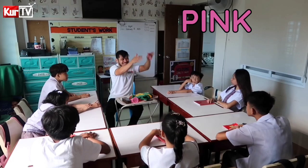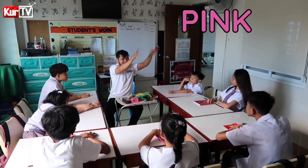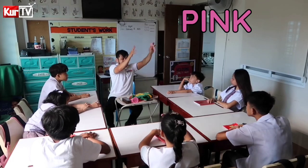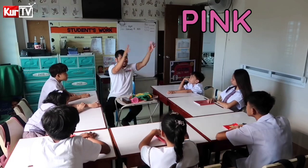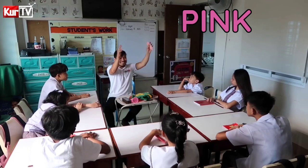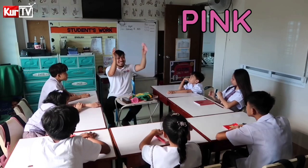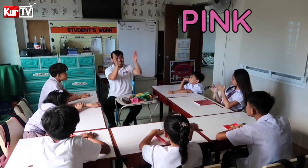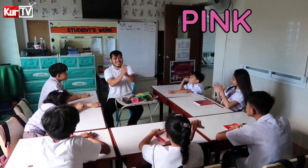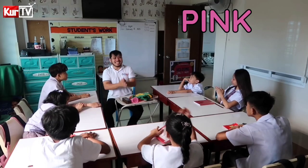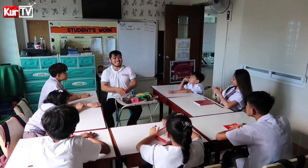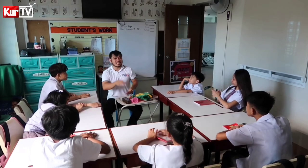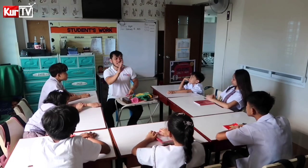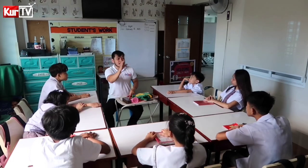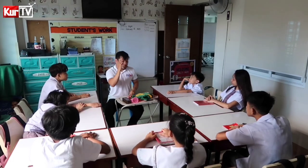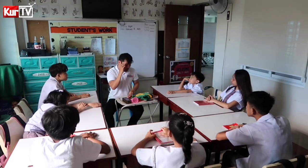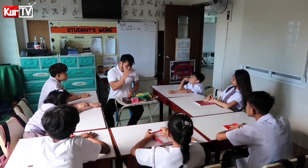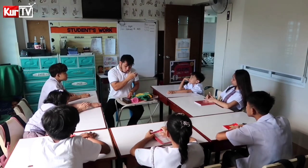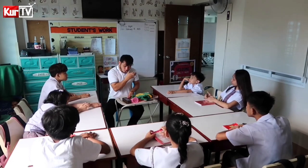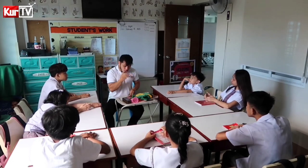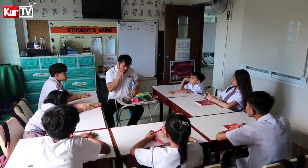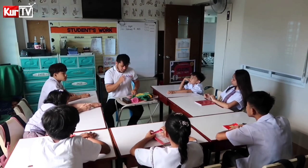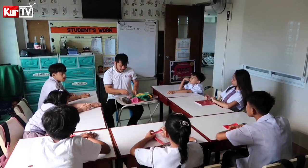good. Yes. Si Cholo kaya.